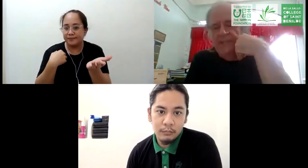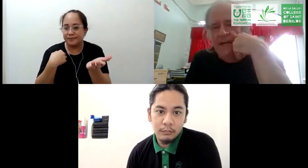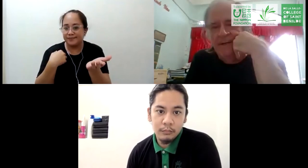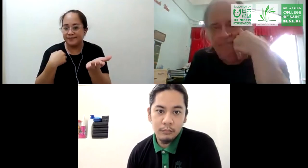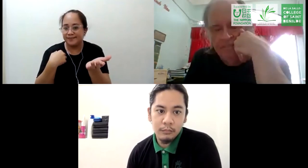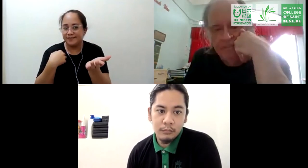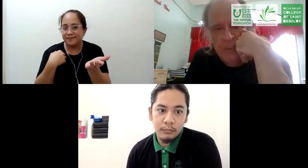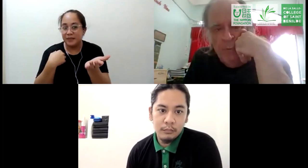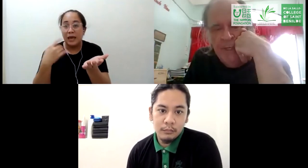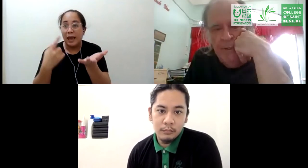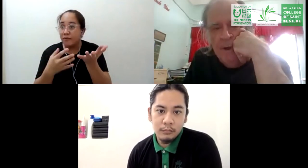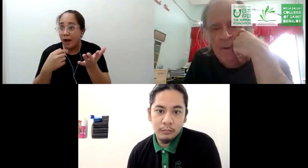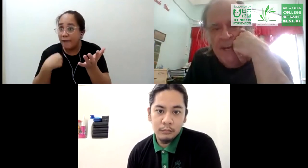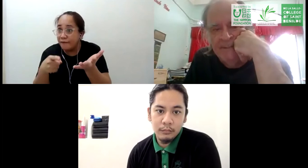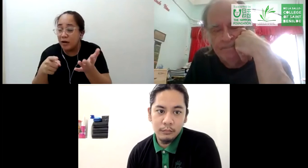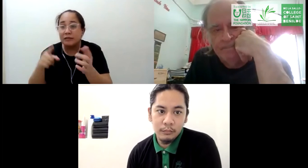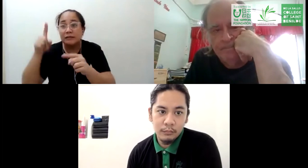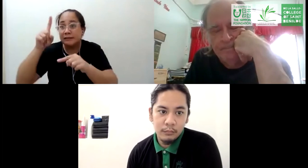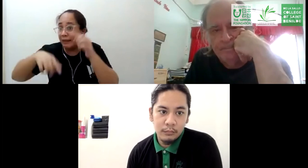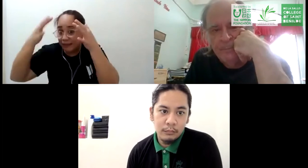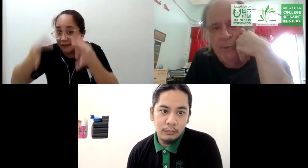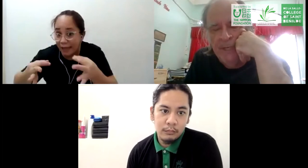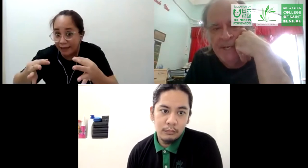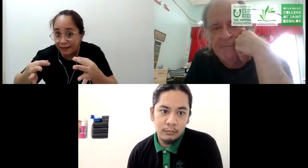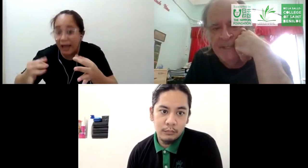decide on, then we can talk about it. And you can ask me.